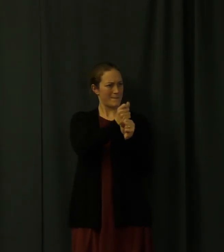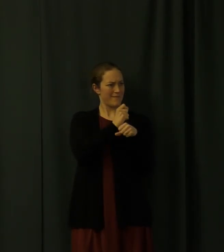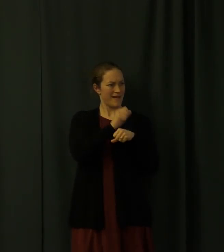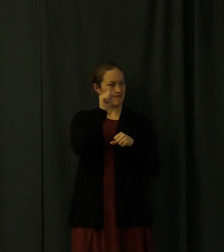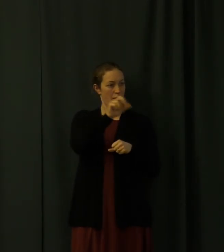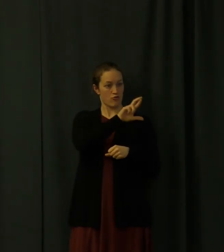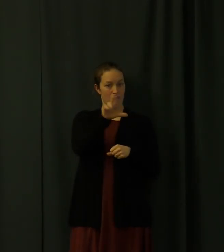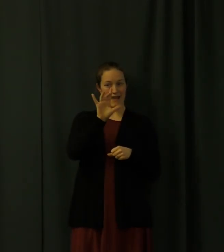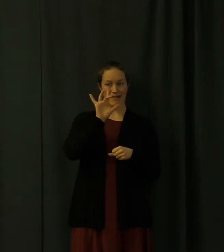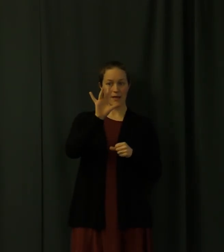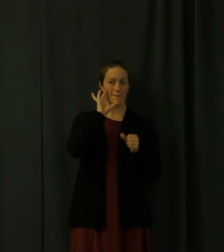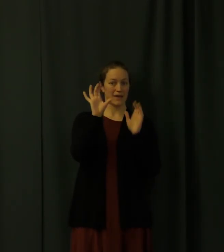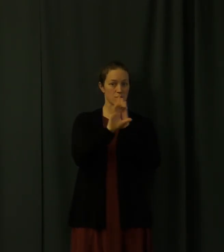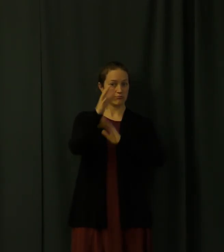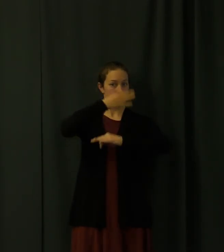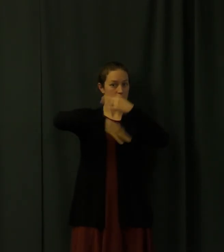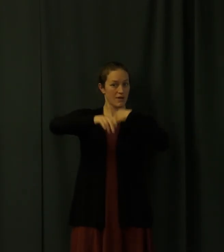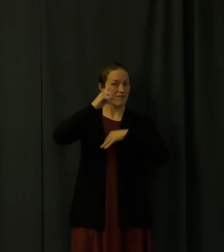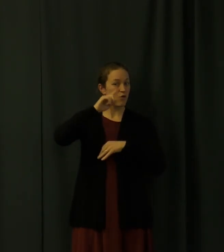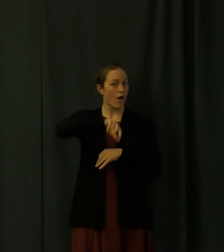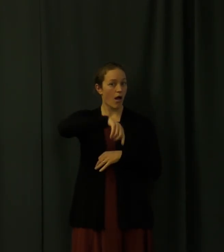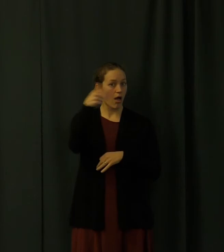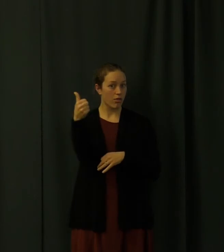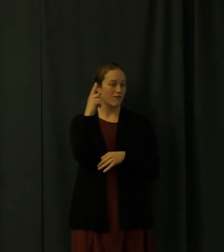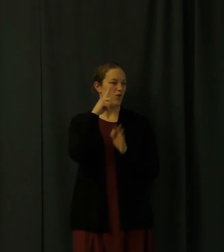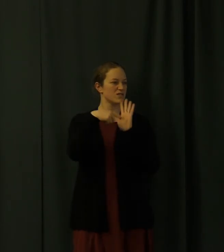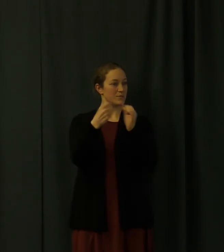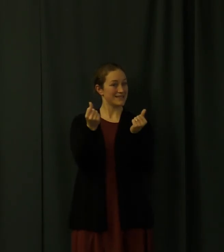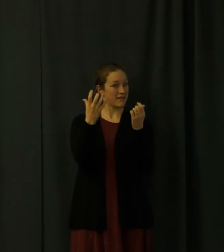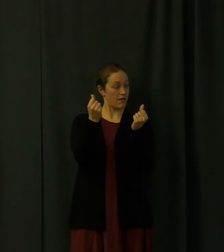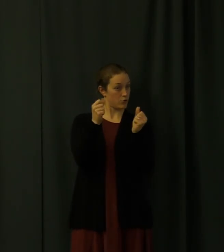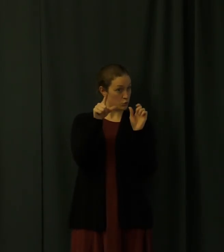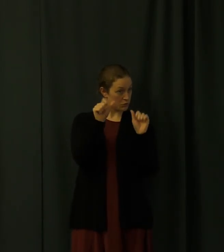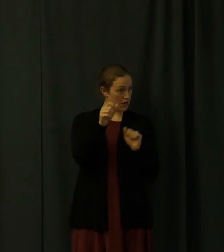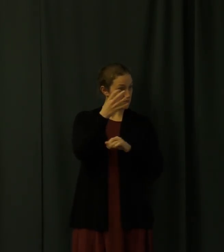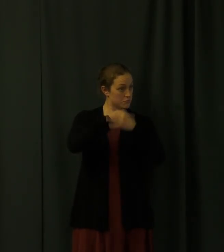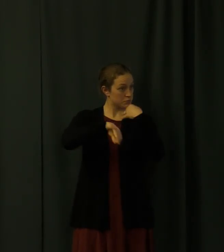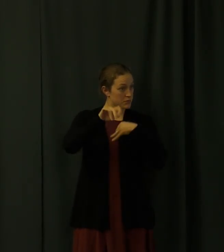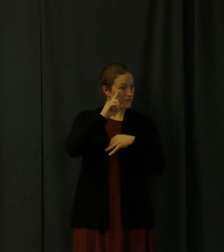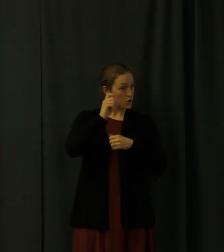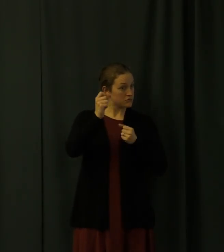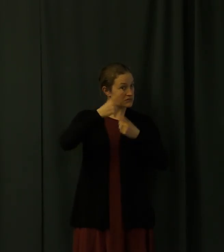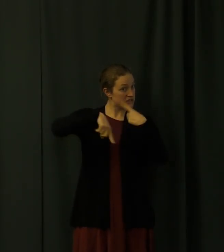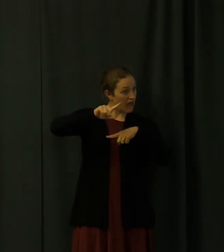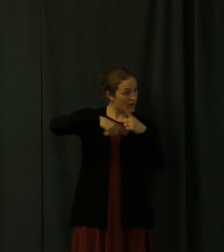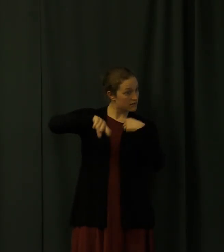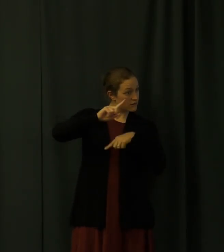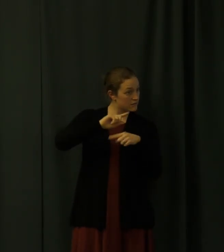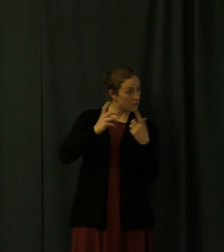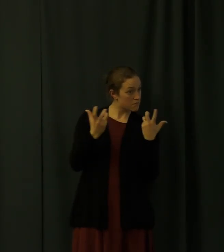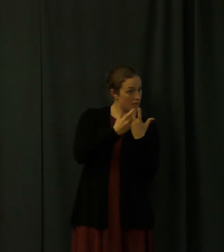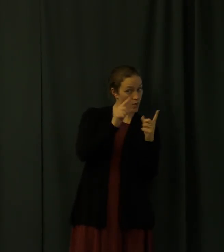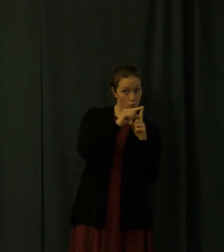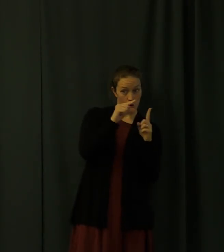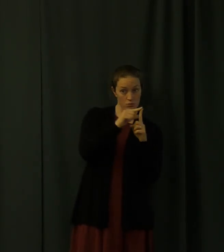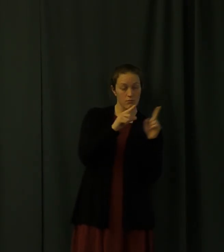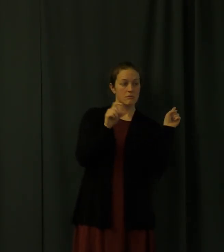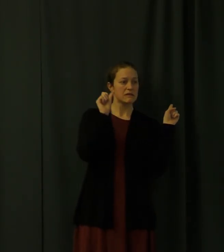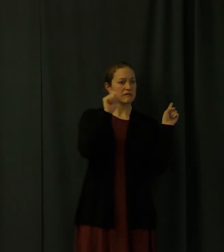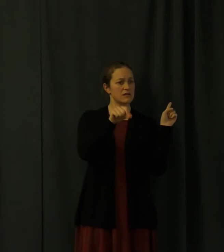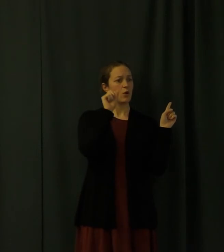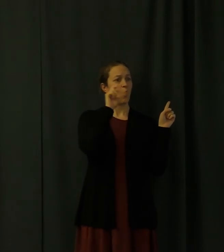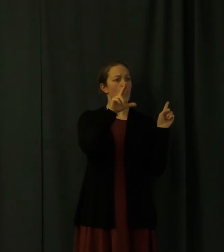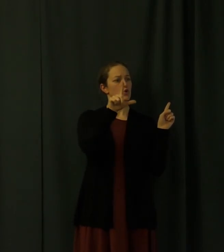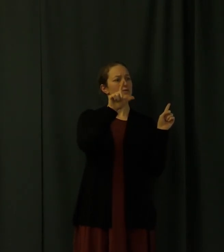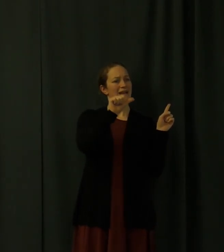pictures and change it out with another picture? Oh, Like a I'm sign, sure. for example? Yeah. Okay, Yeah. Or even just insert a new one. okay.